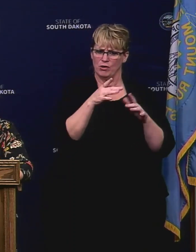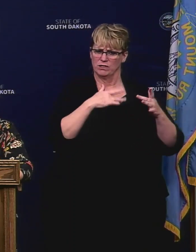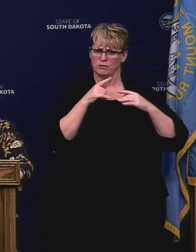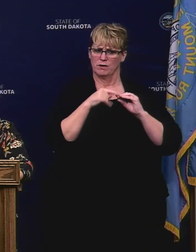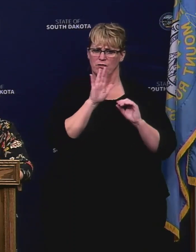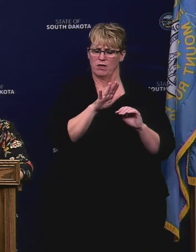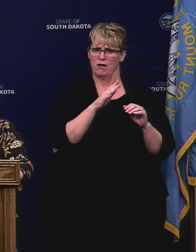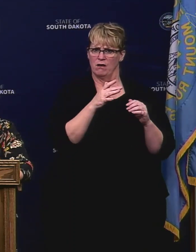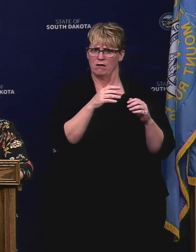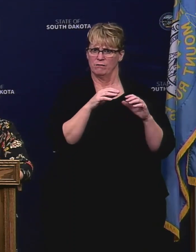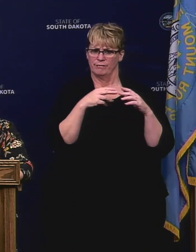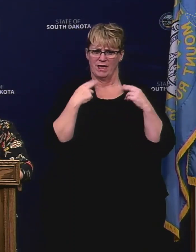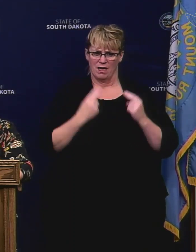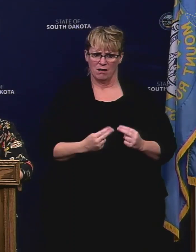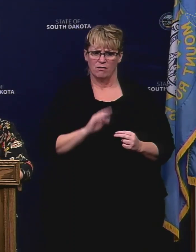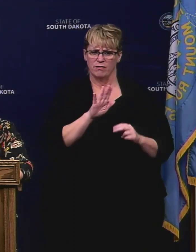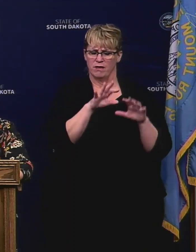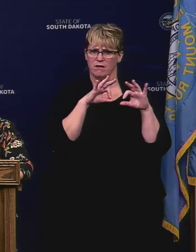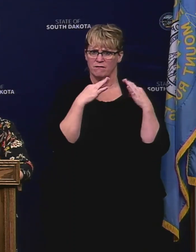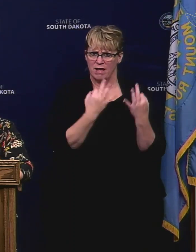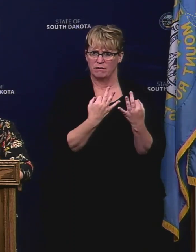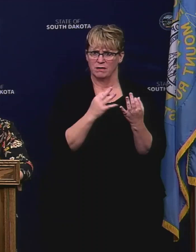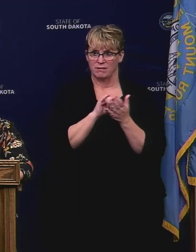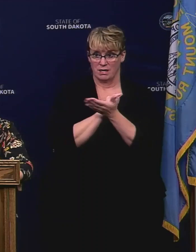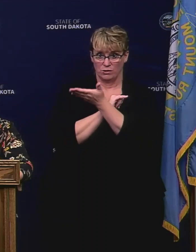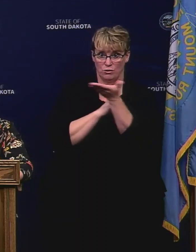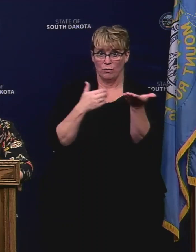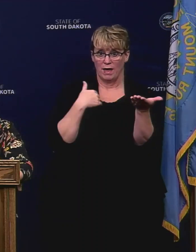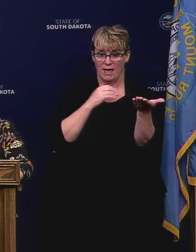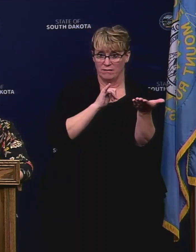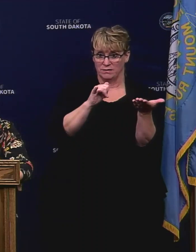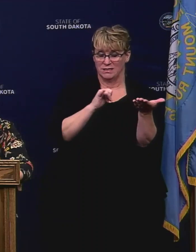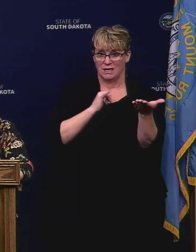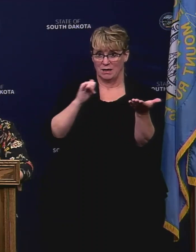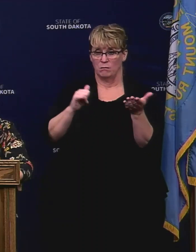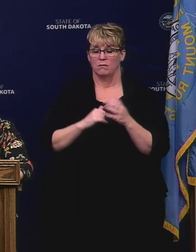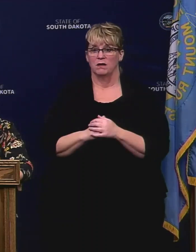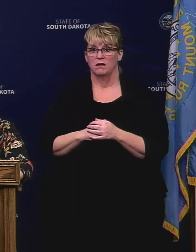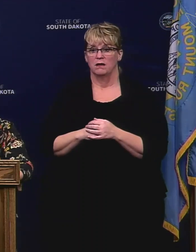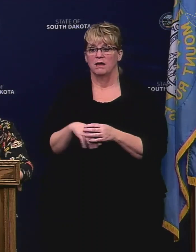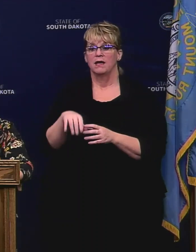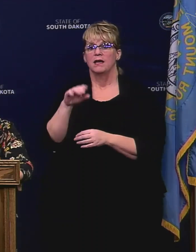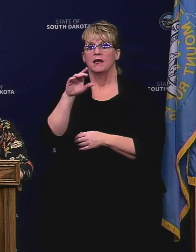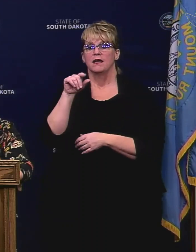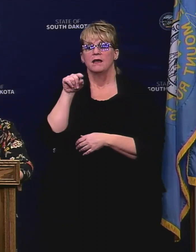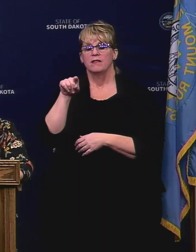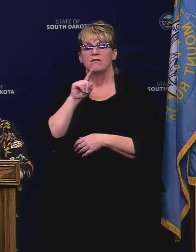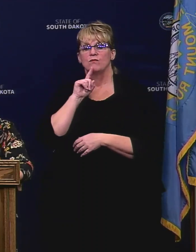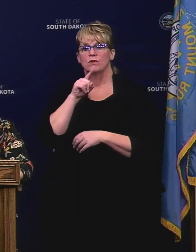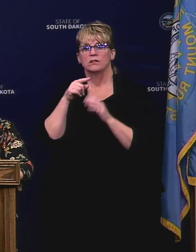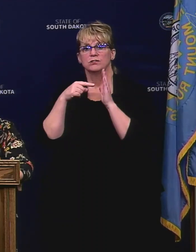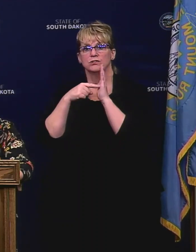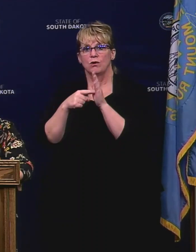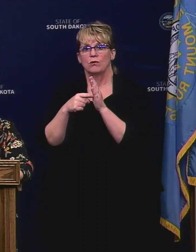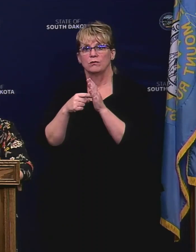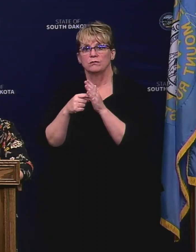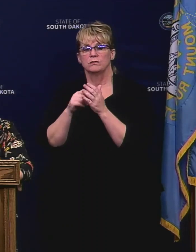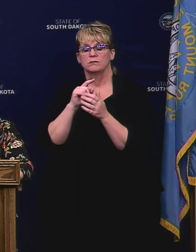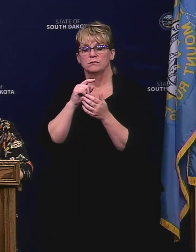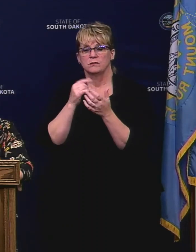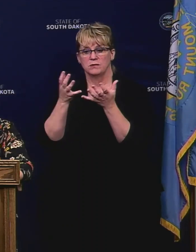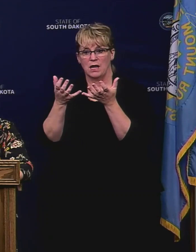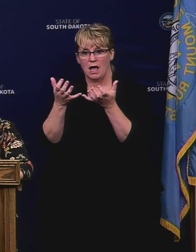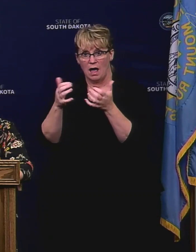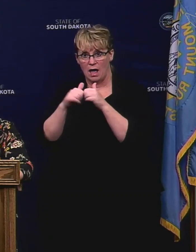their families that each of you may have. DLR staff have truly exemplified what it means to be a public servant, and I